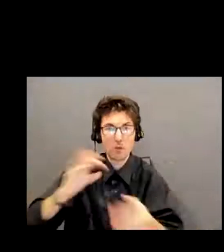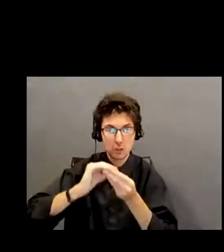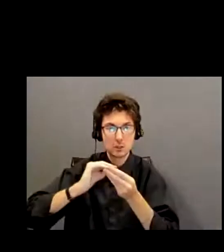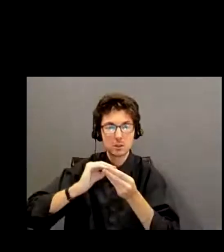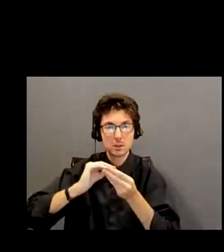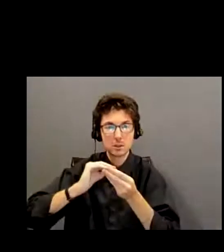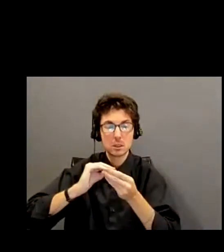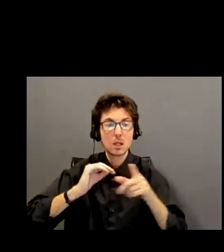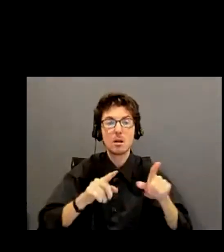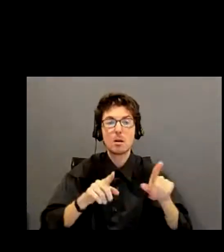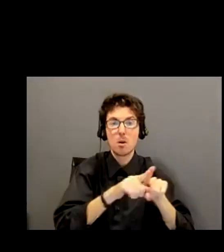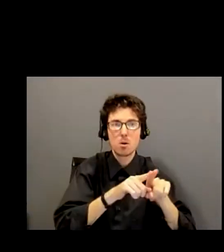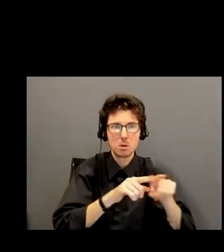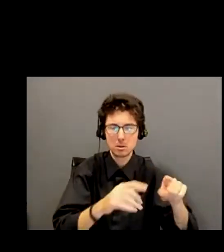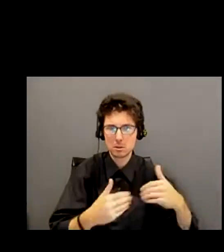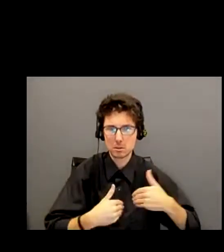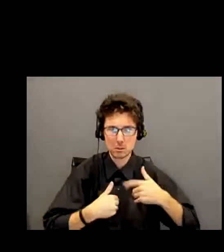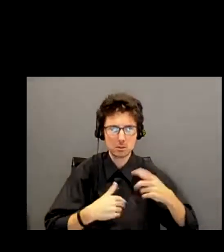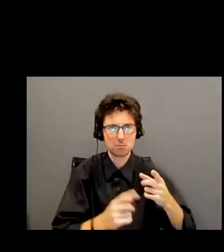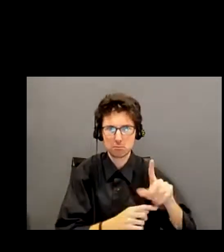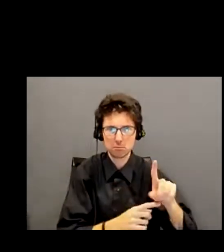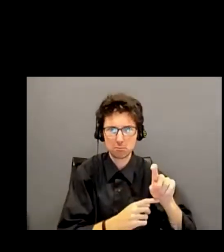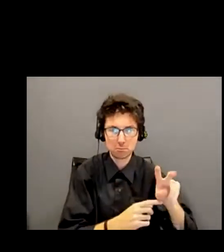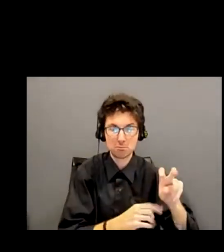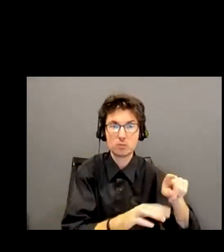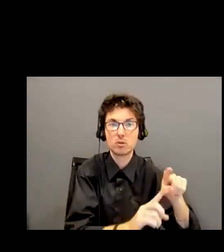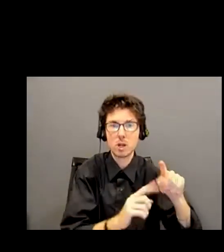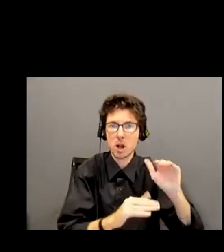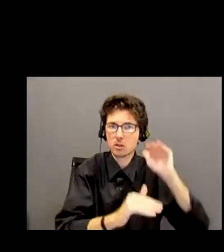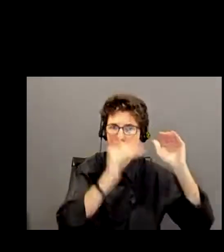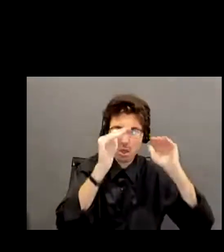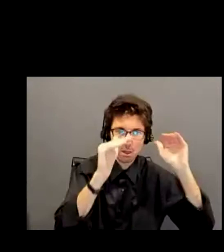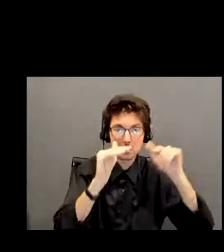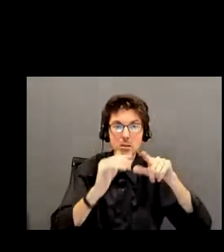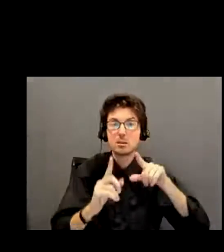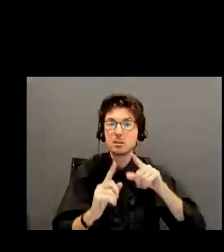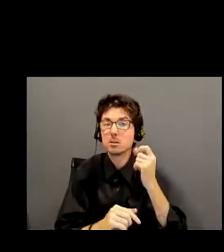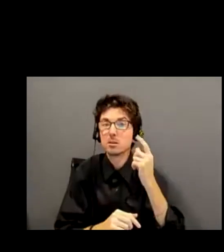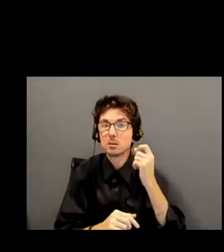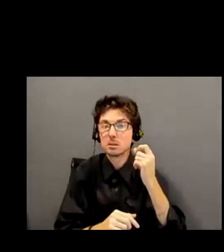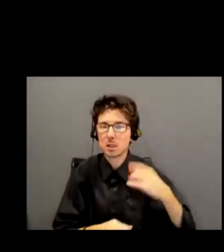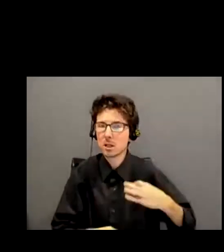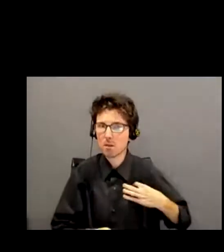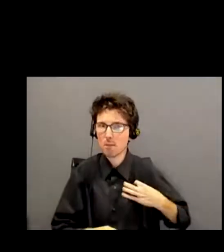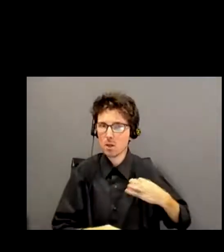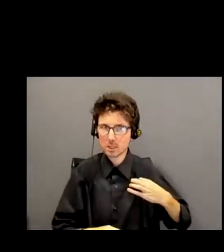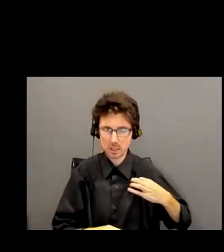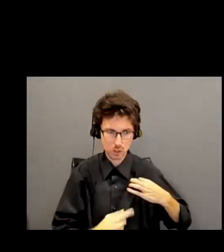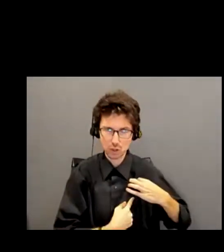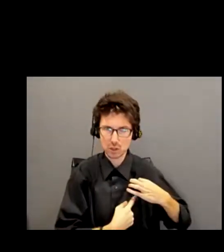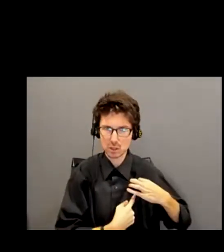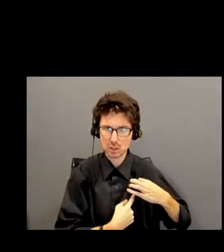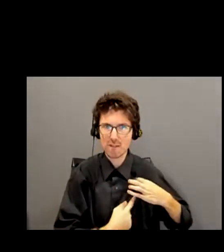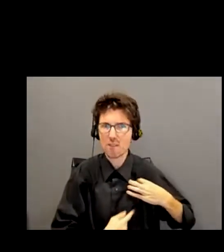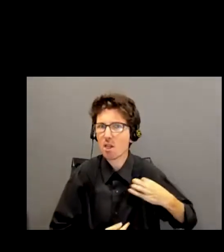Bet HaGalgalim, I think. The fact that the main power behind everything is volunteers. And these are people that for